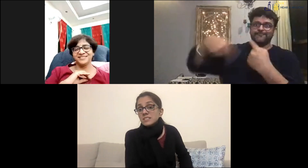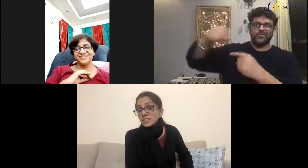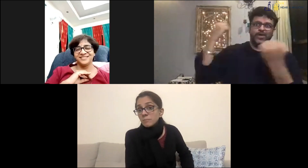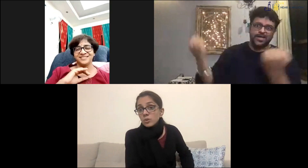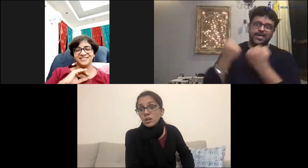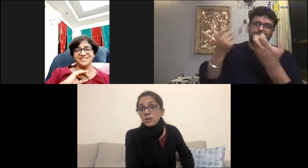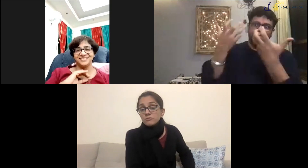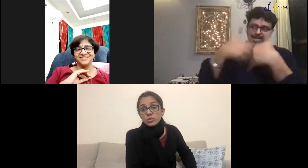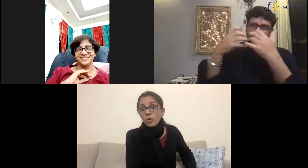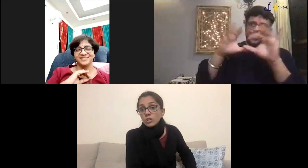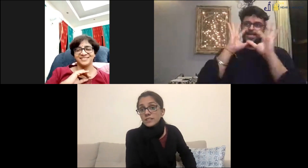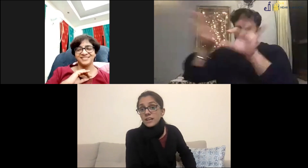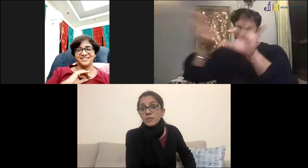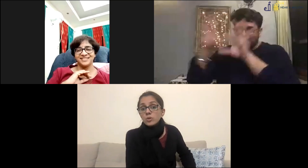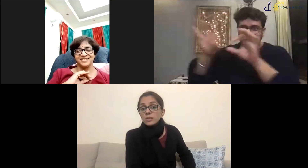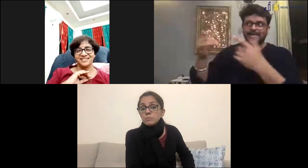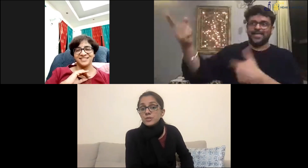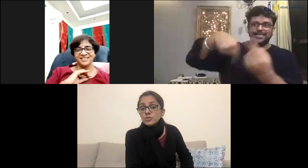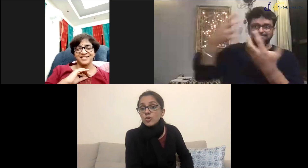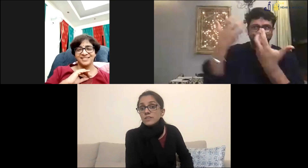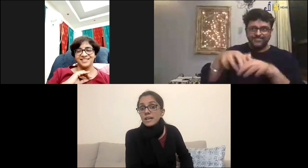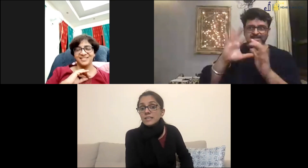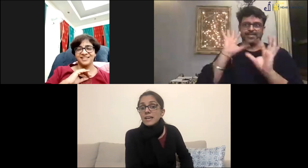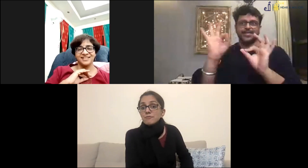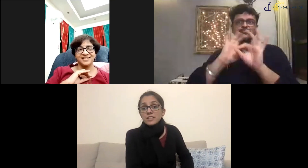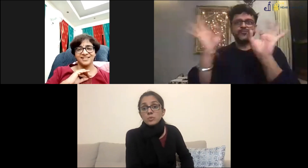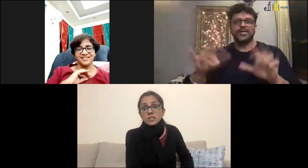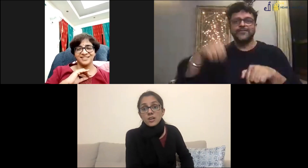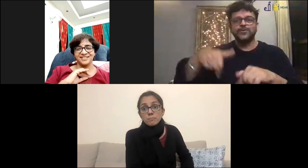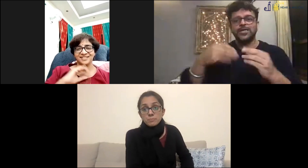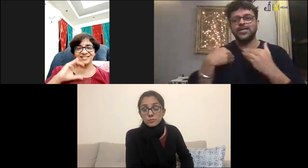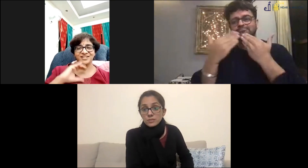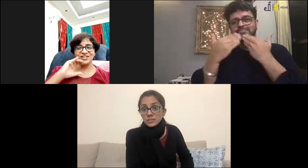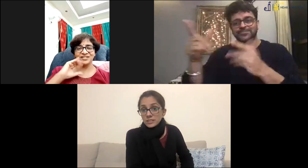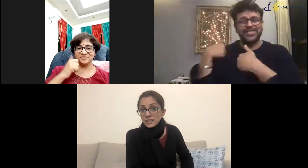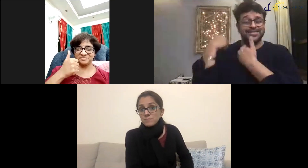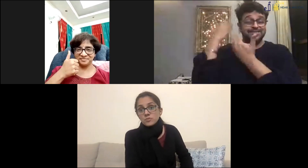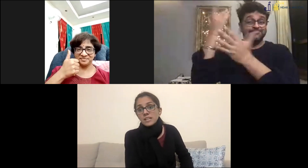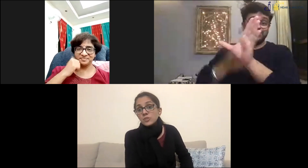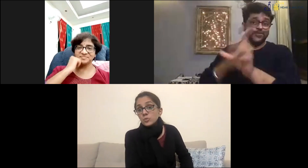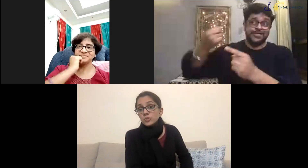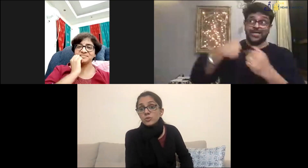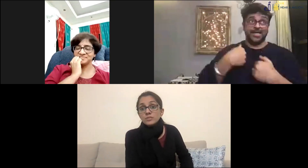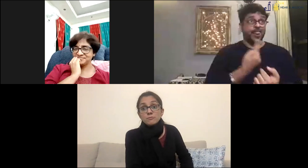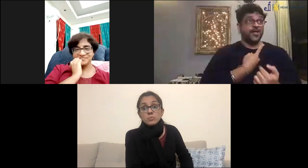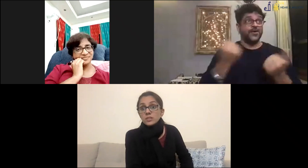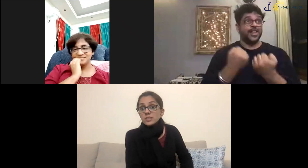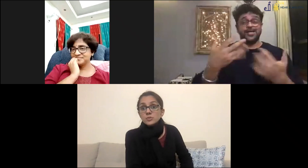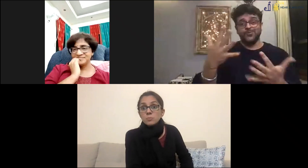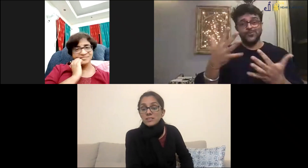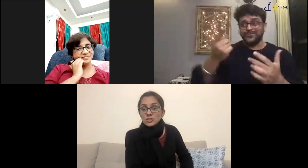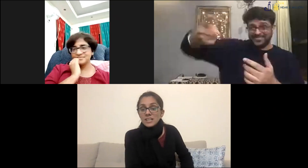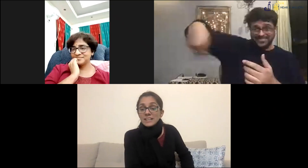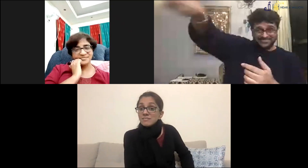Million team, for all their hard work in making sure that everything works out beautifully today. So thank you. They've been working